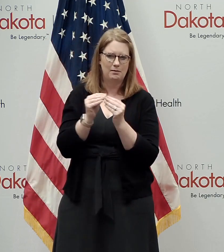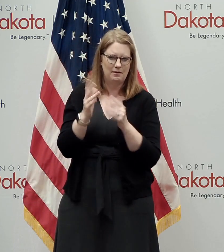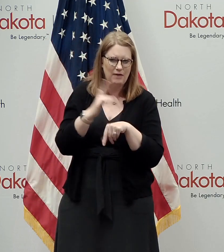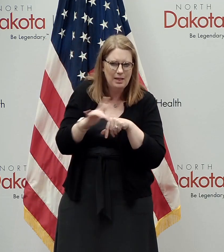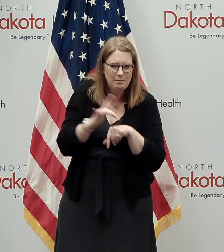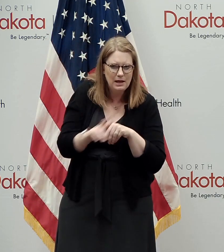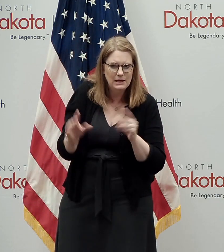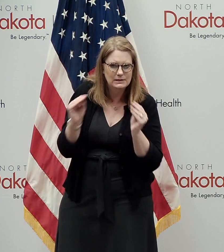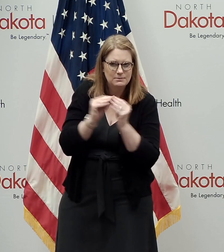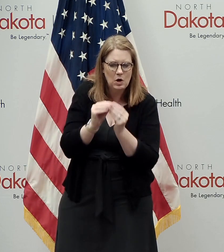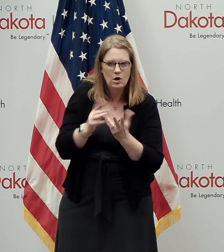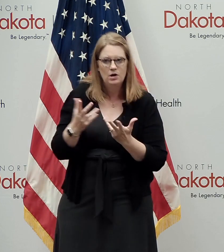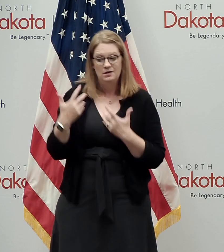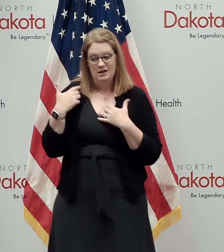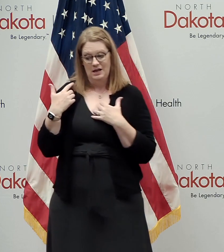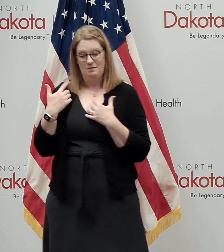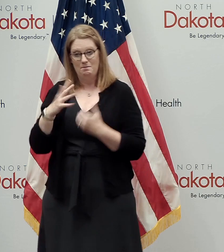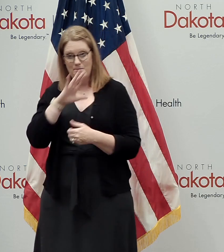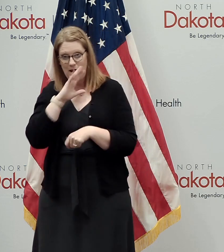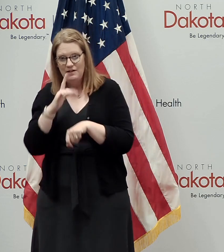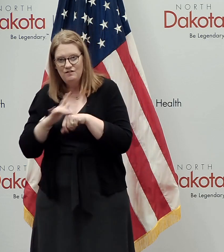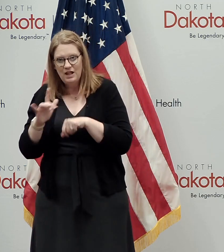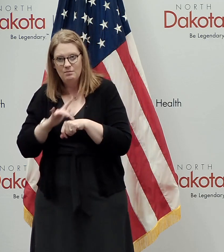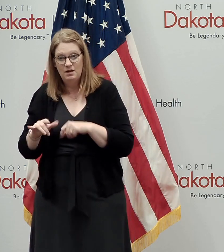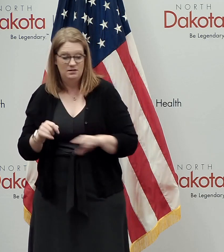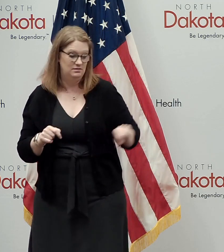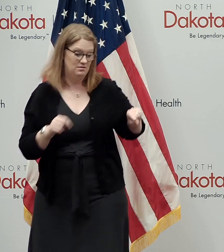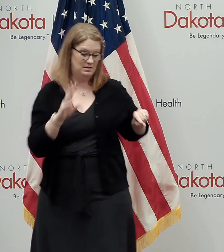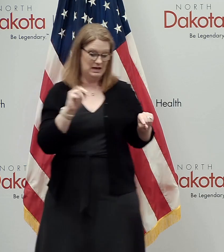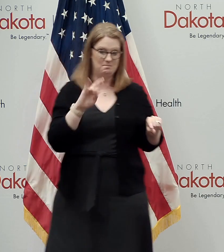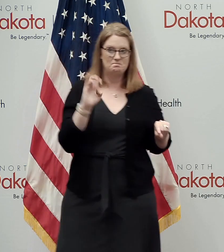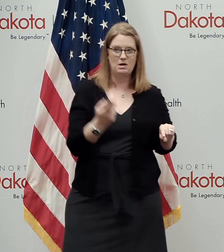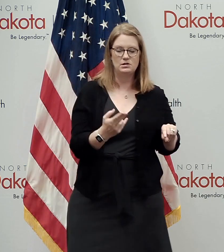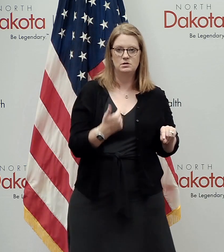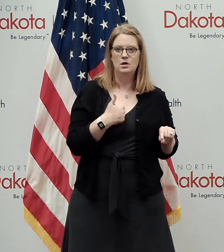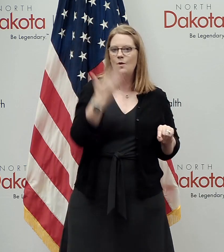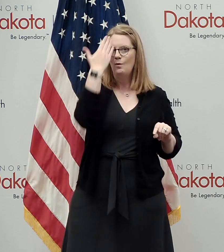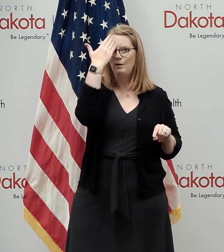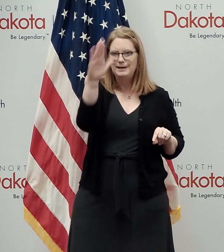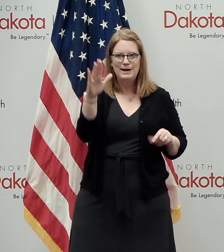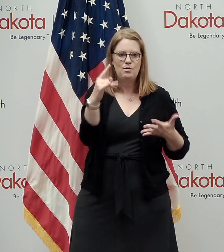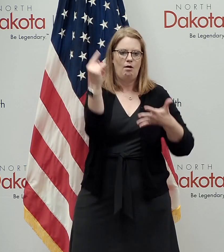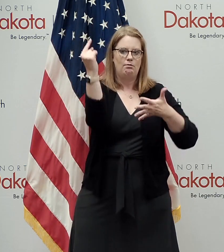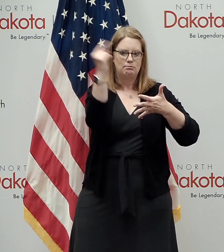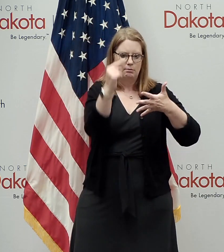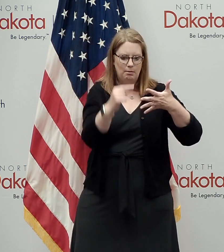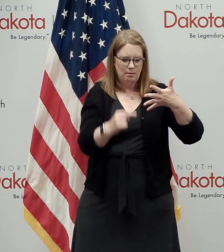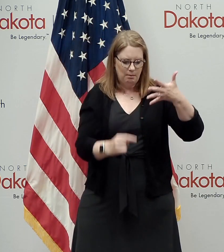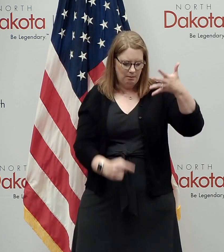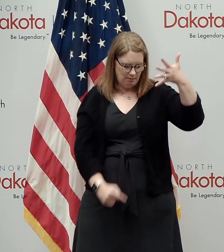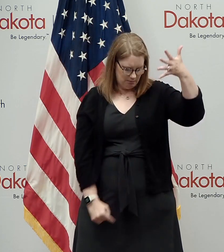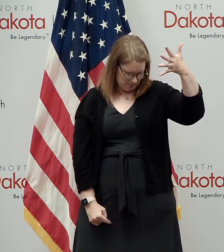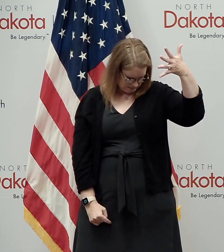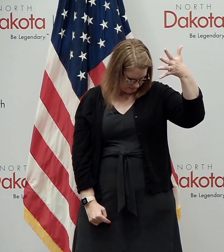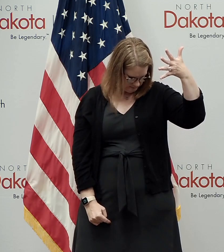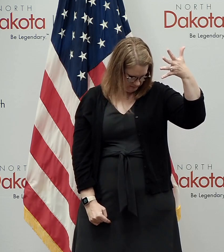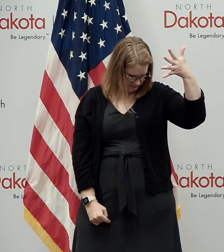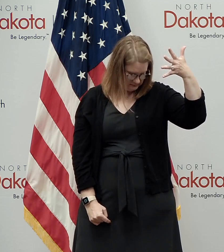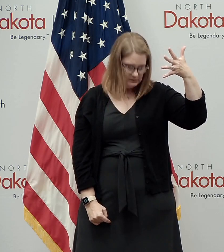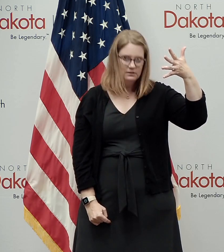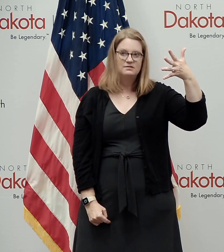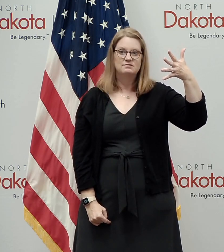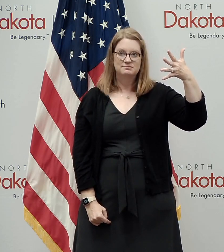our healthcare capacity. I mean, we had so many unknowns last spring, and there was